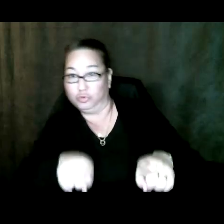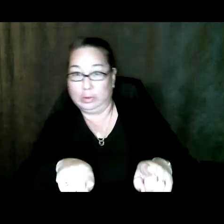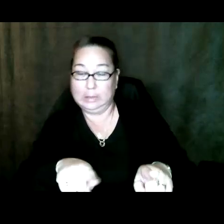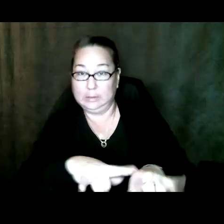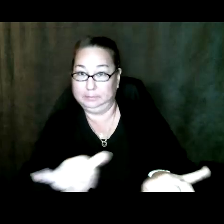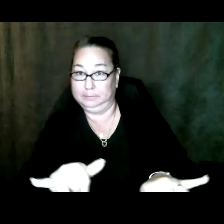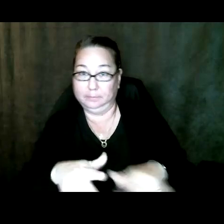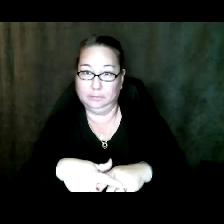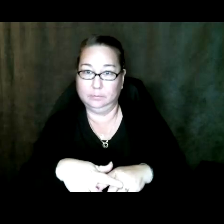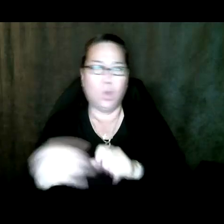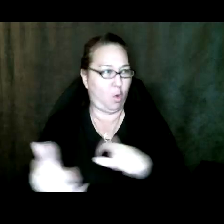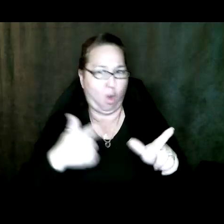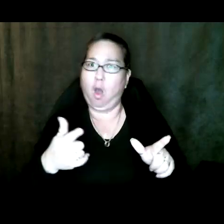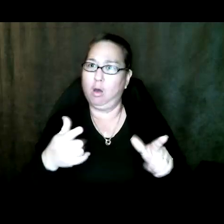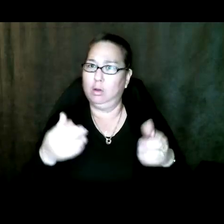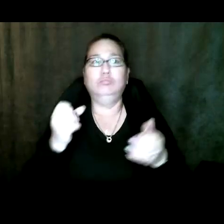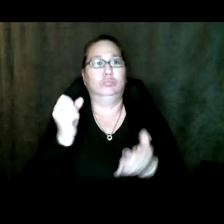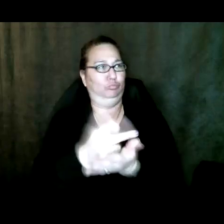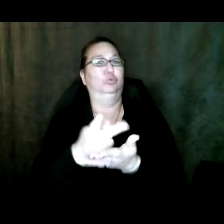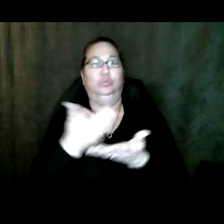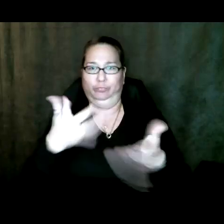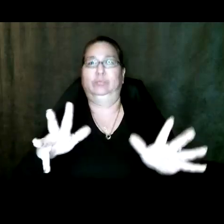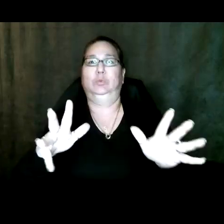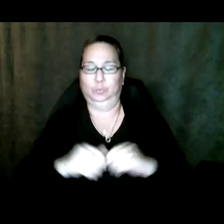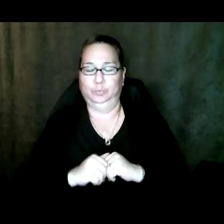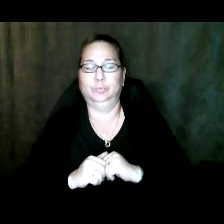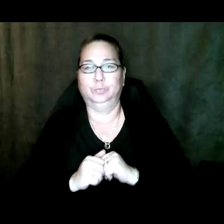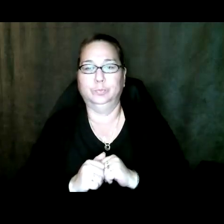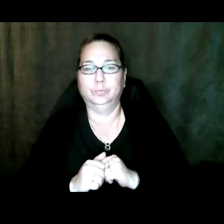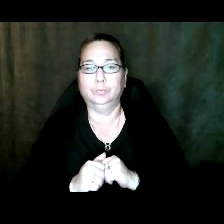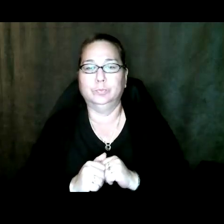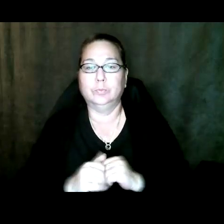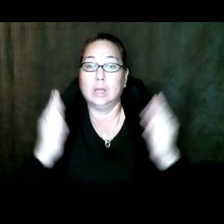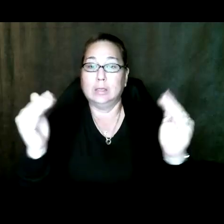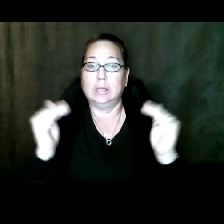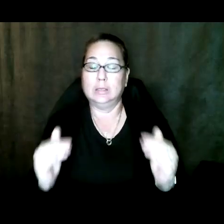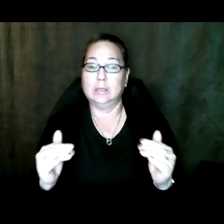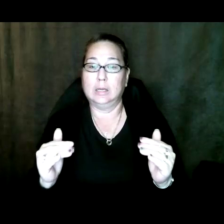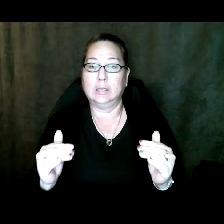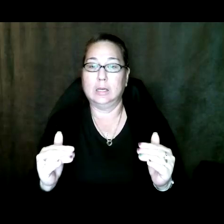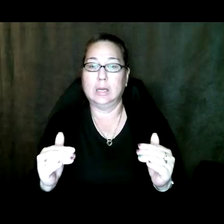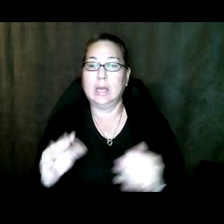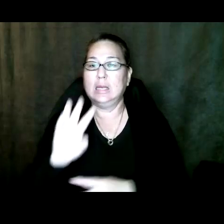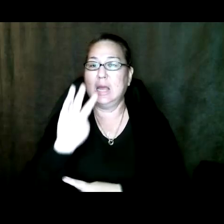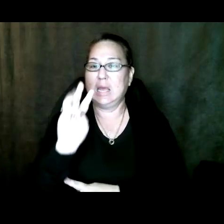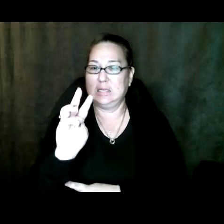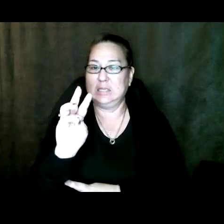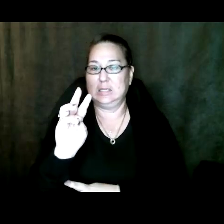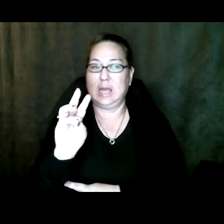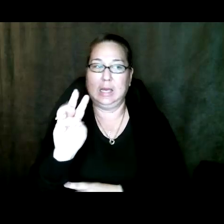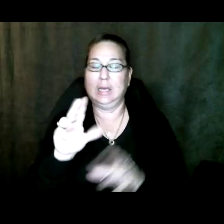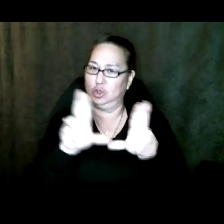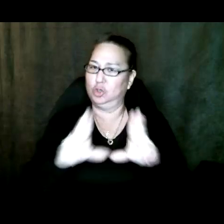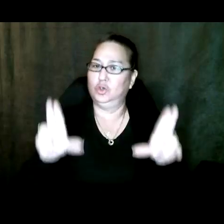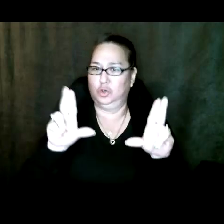consent? Hearing none, the grants are approved. Our next action item are the 6 collective bargaining items. You'll